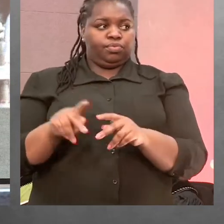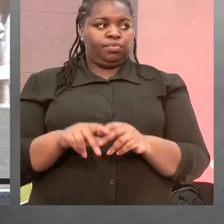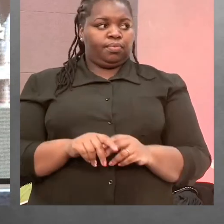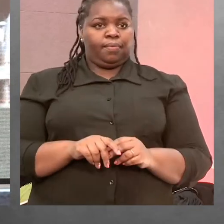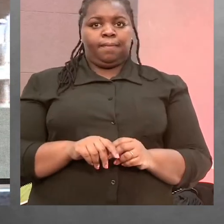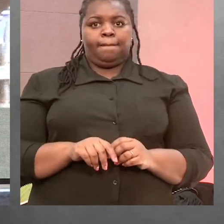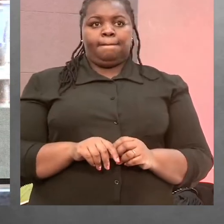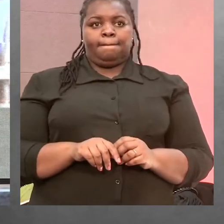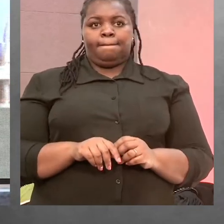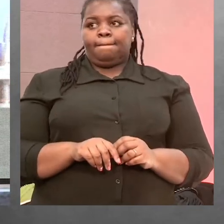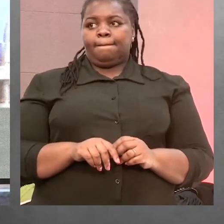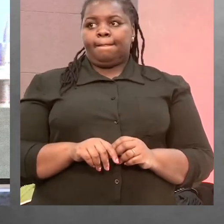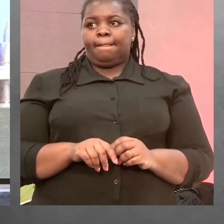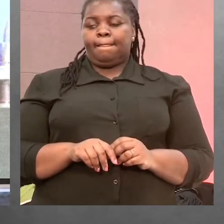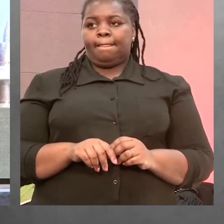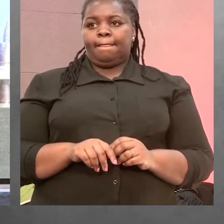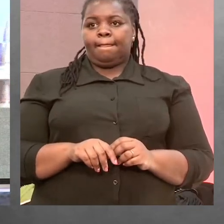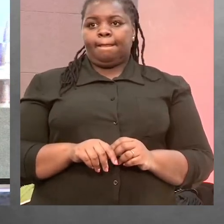world.